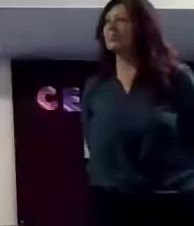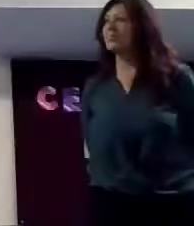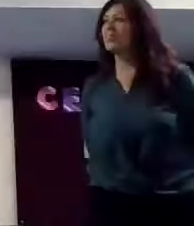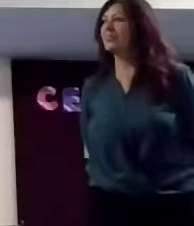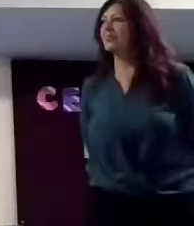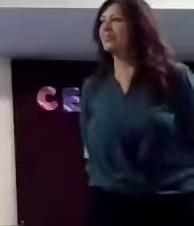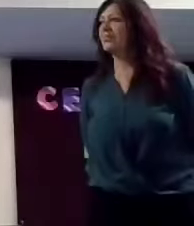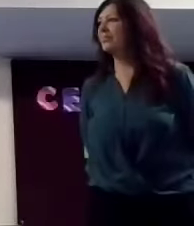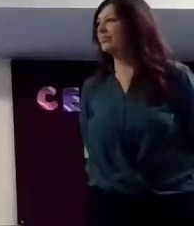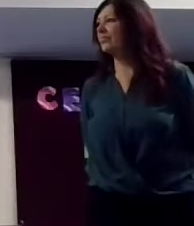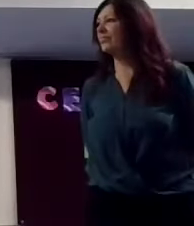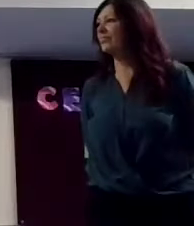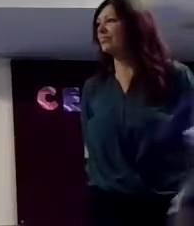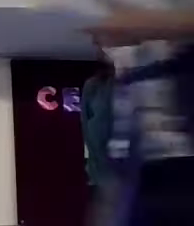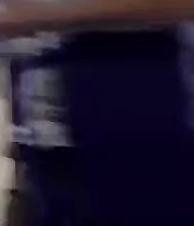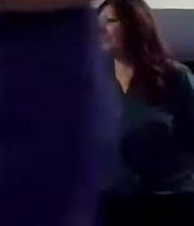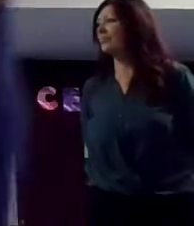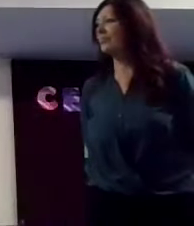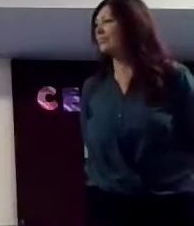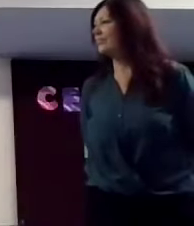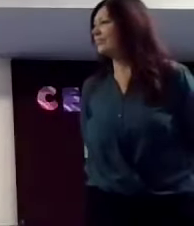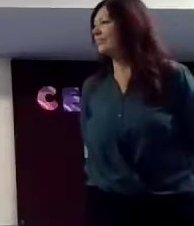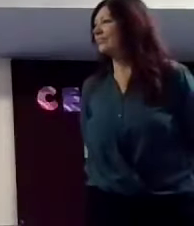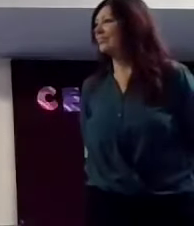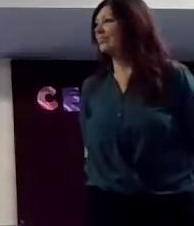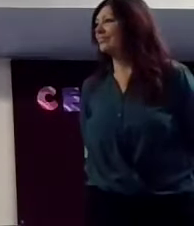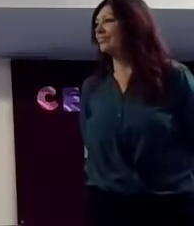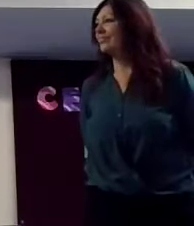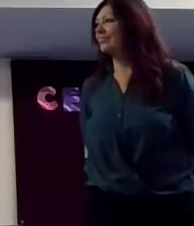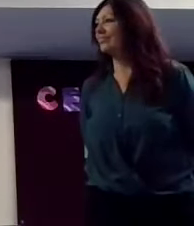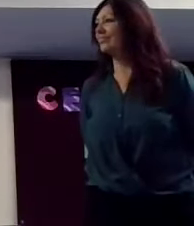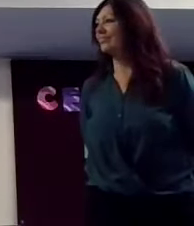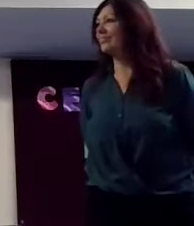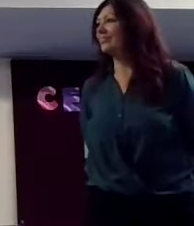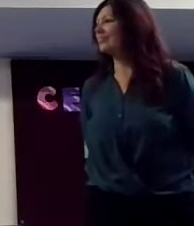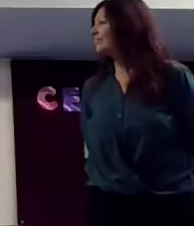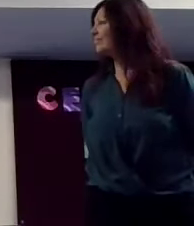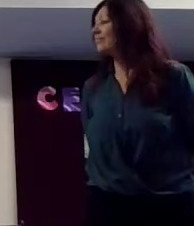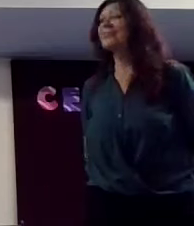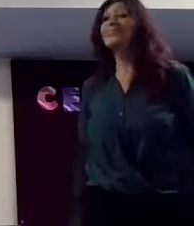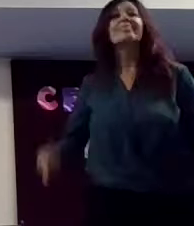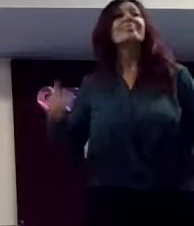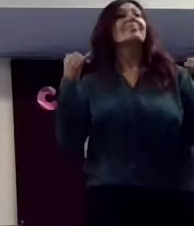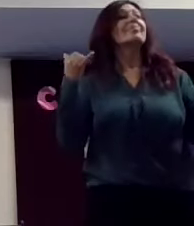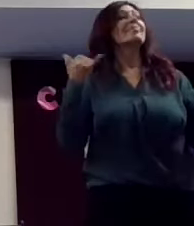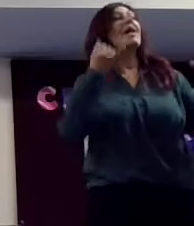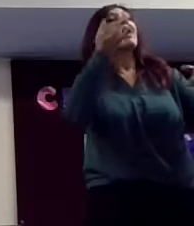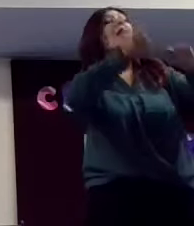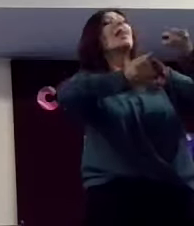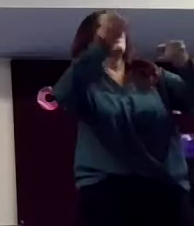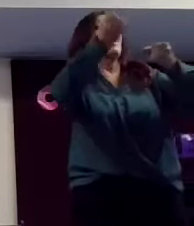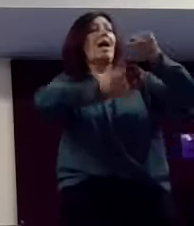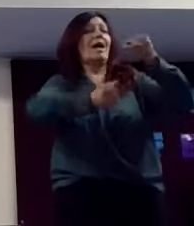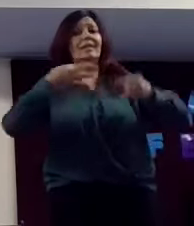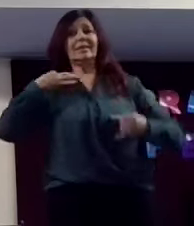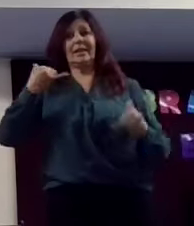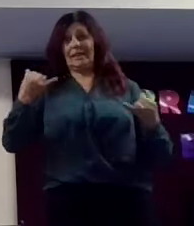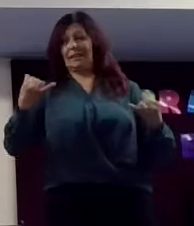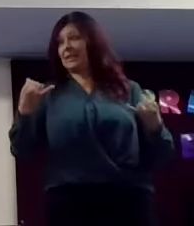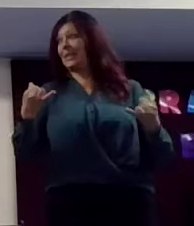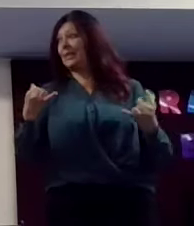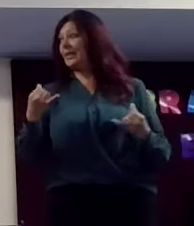to let it. Hi, Tara. How you doing? Great to see you. Now we have our last candidate for